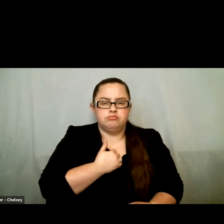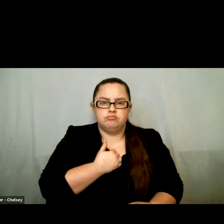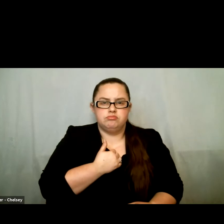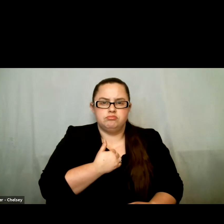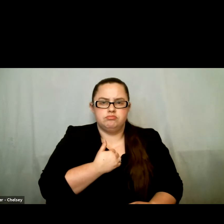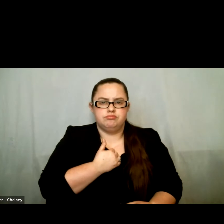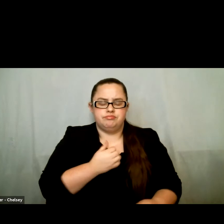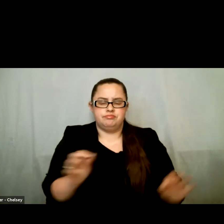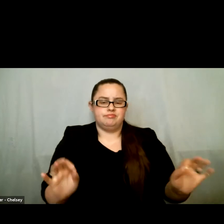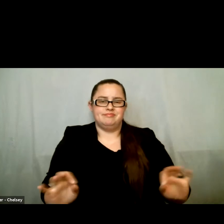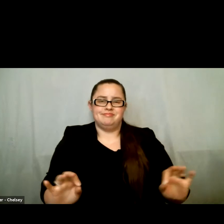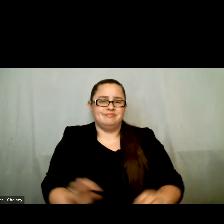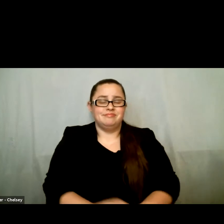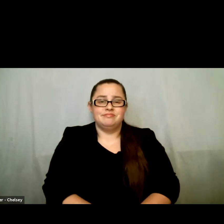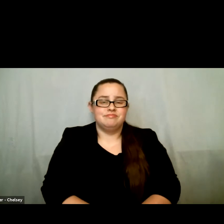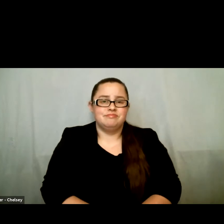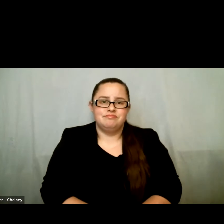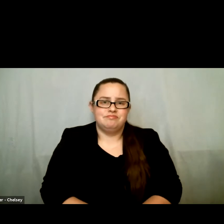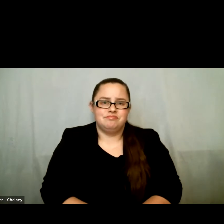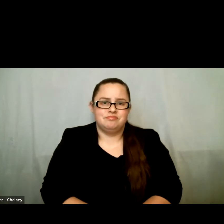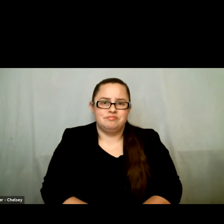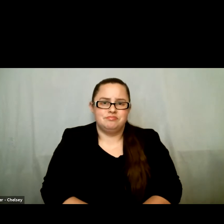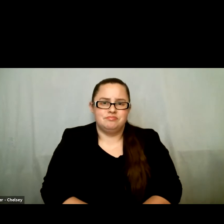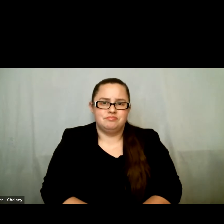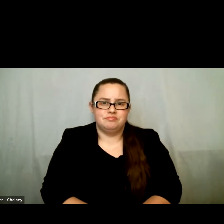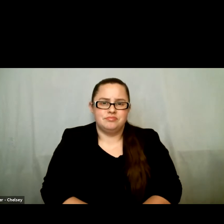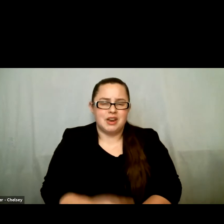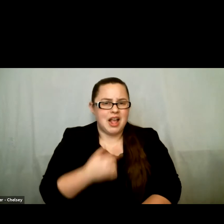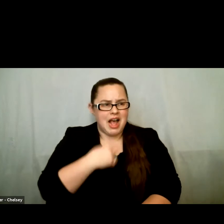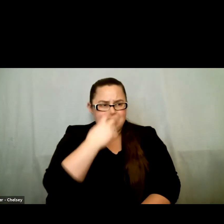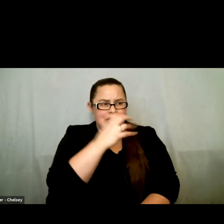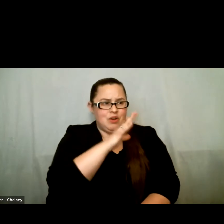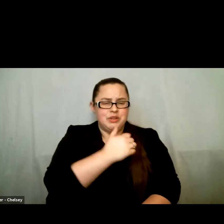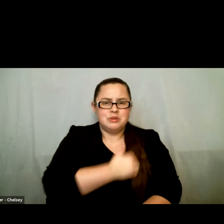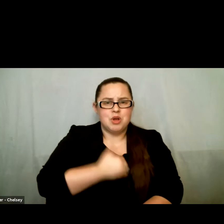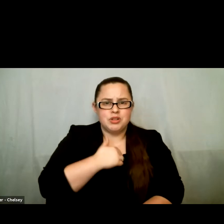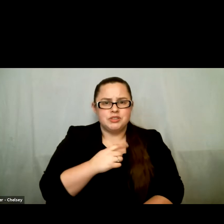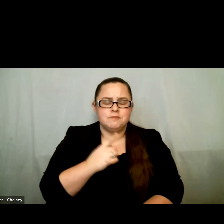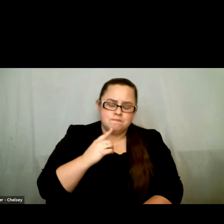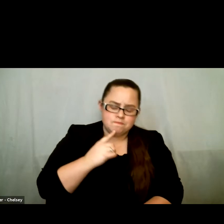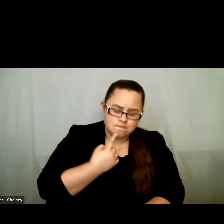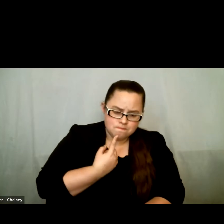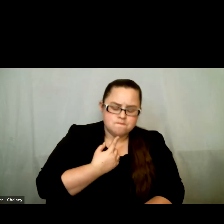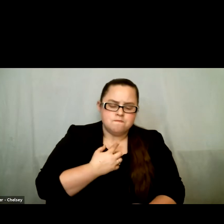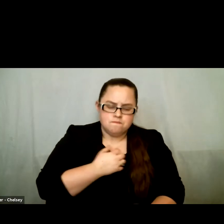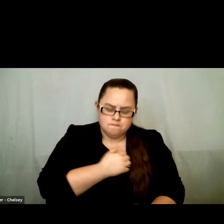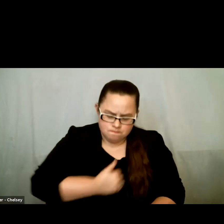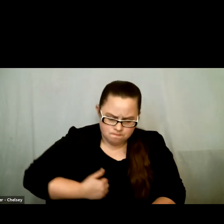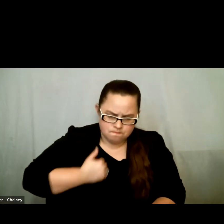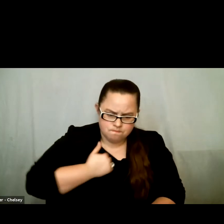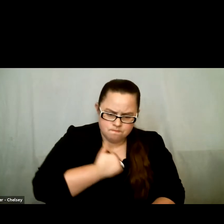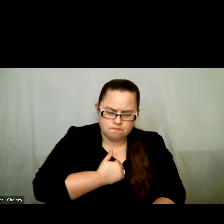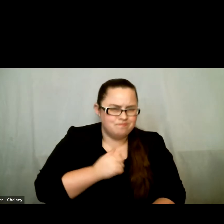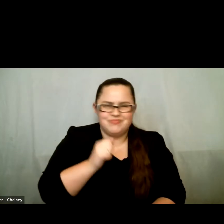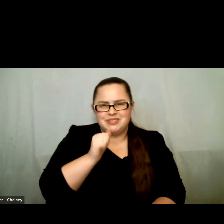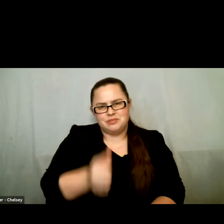doesn't mean much. I doubt it's a sincere apology. You know who else